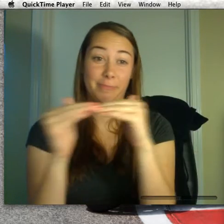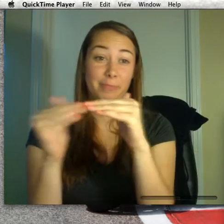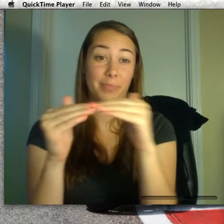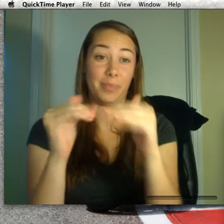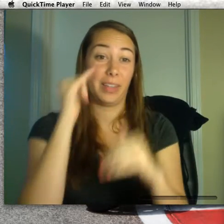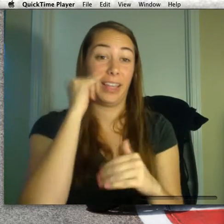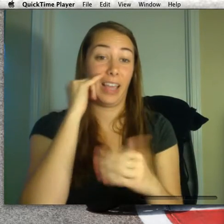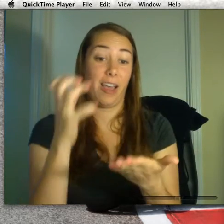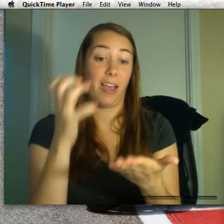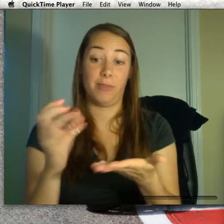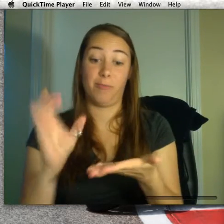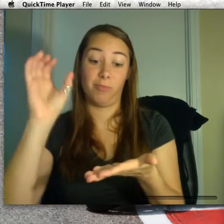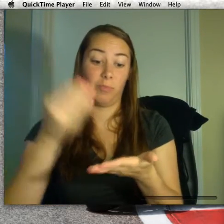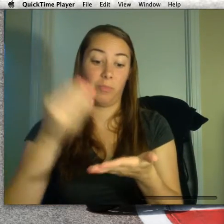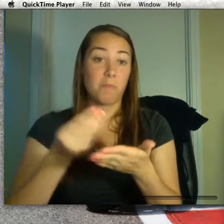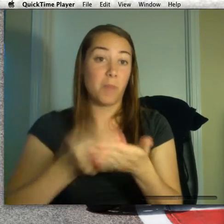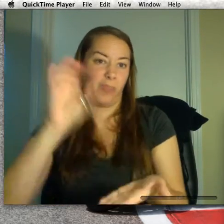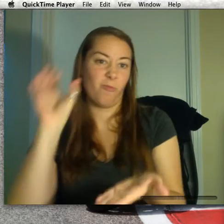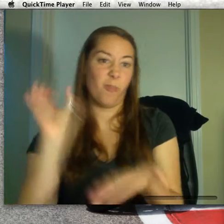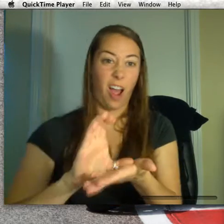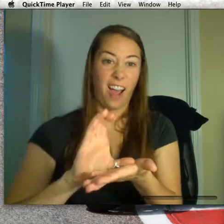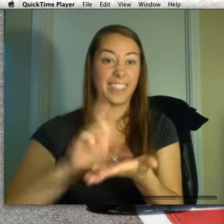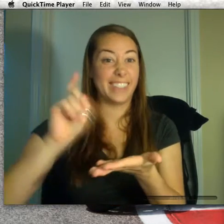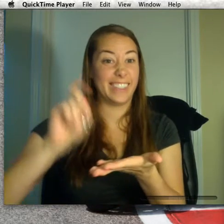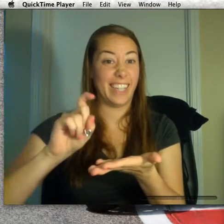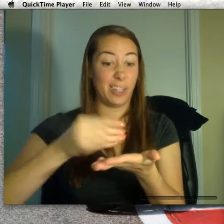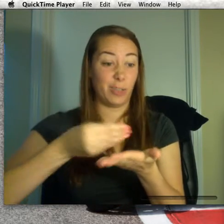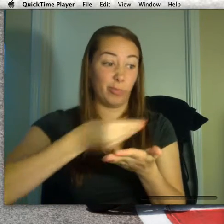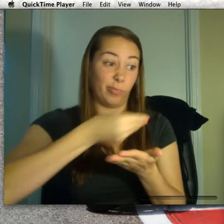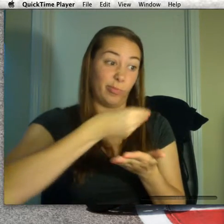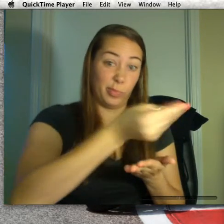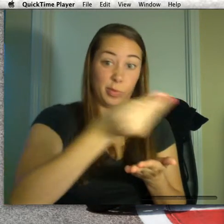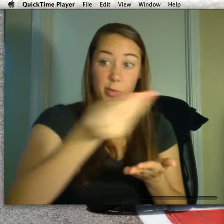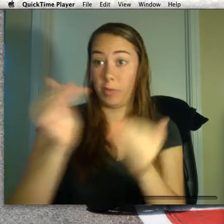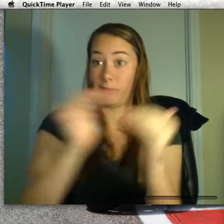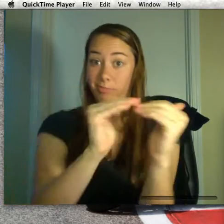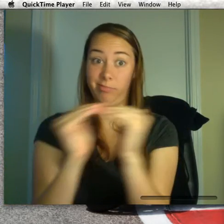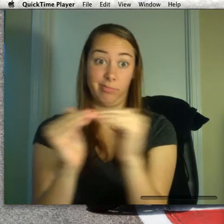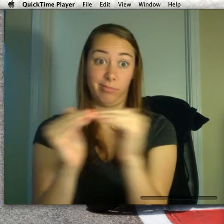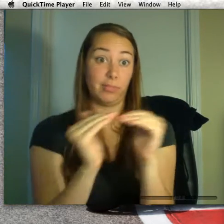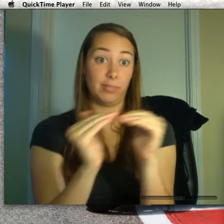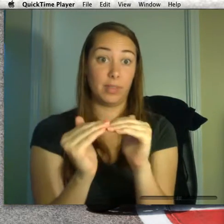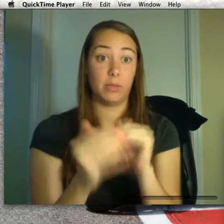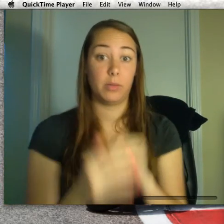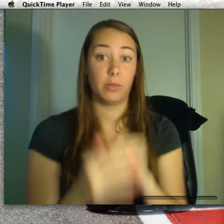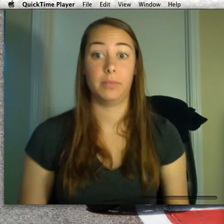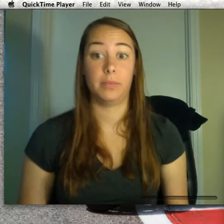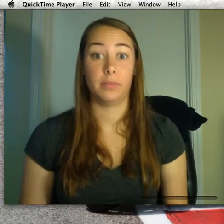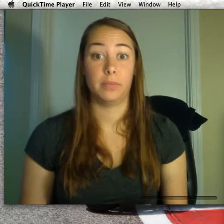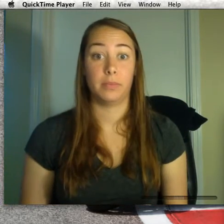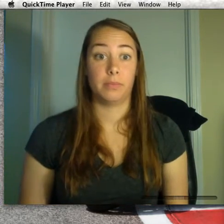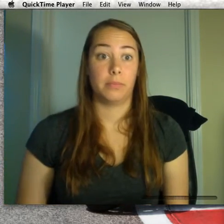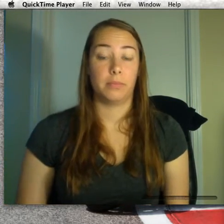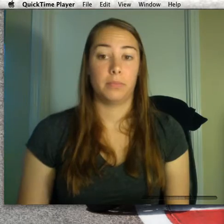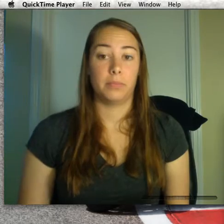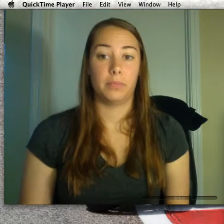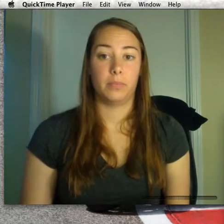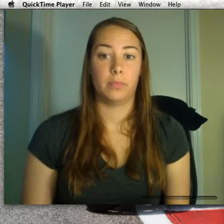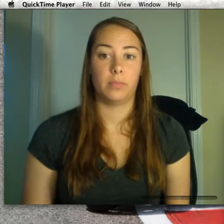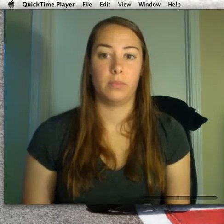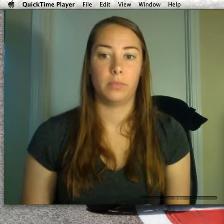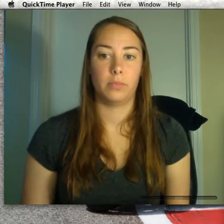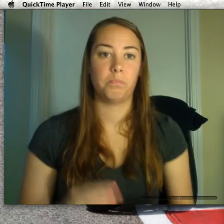inclusive. Inclusion leads to growth. When you include women, you grow. When you include people of